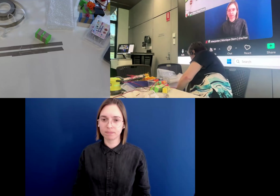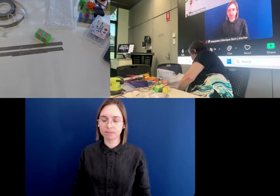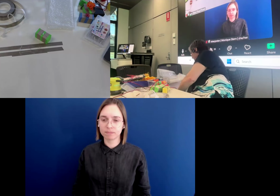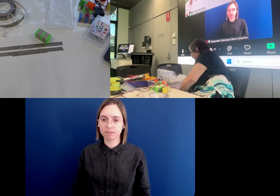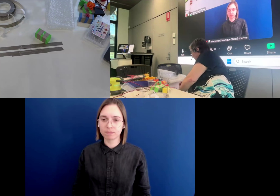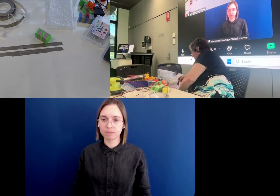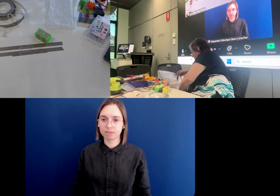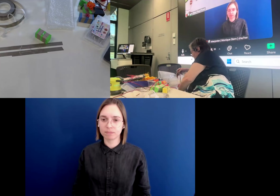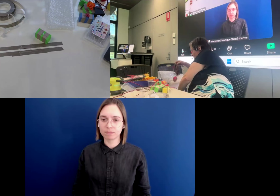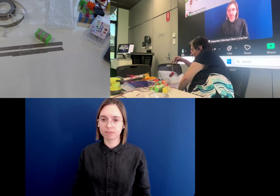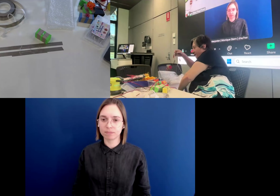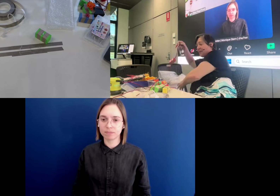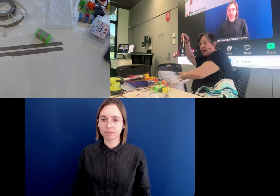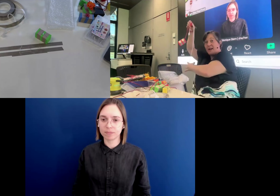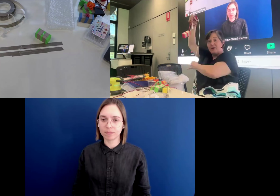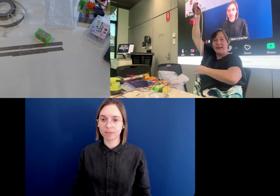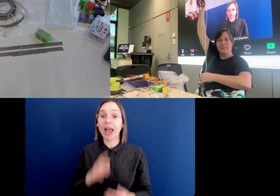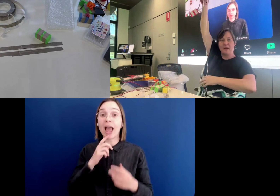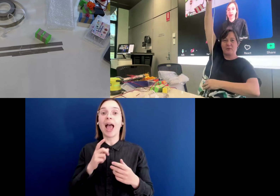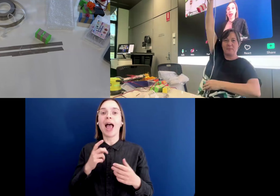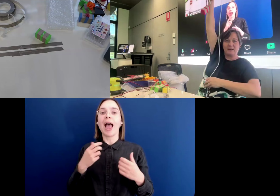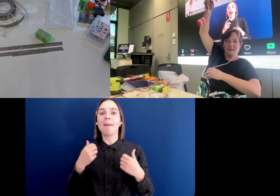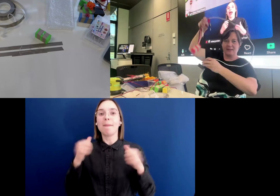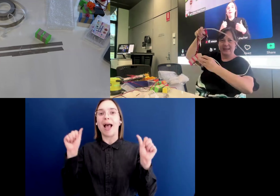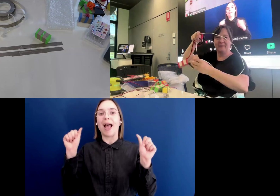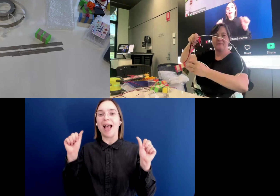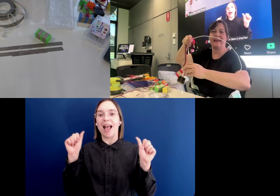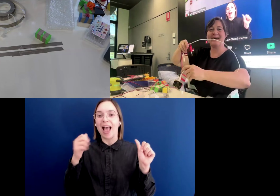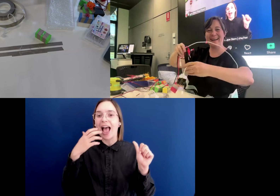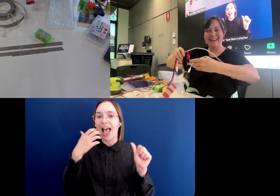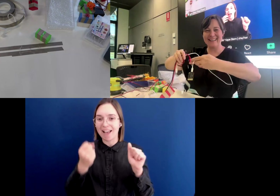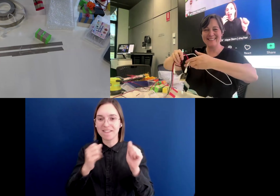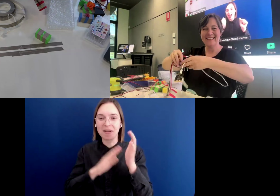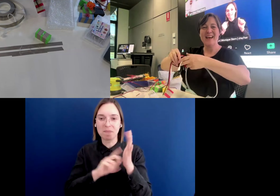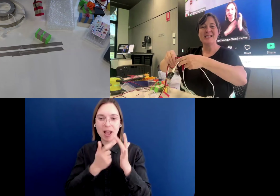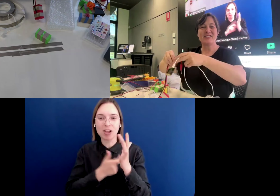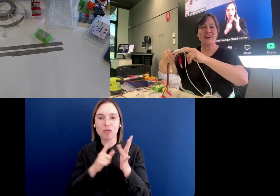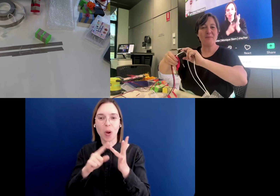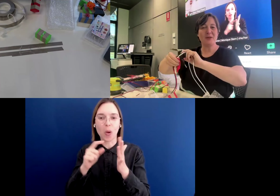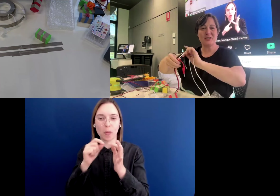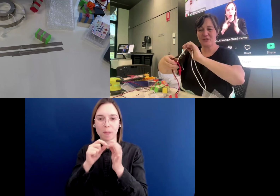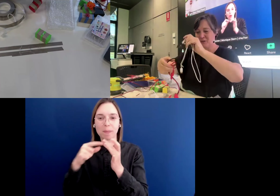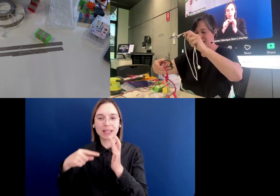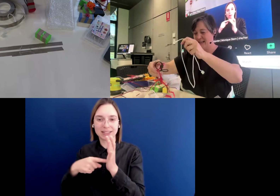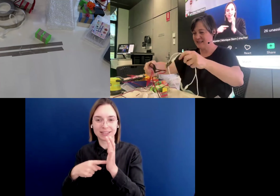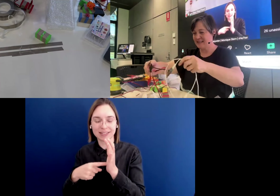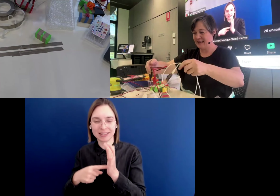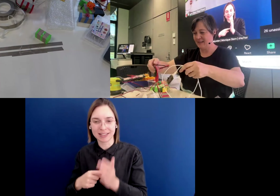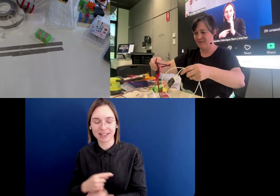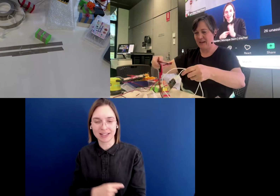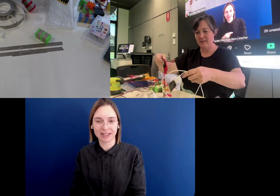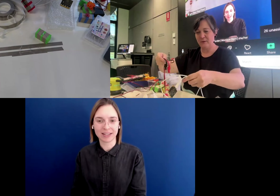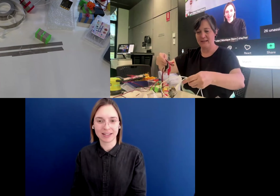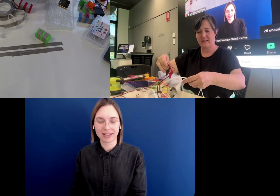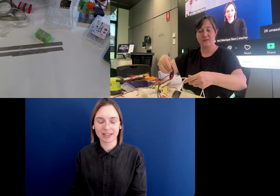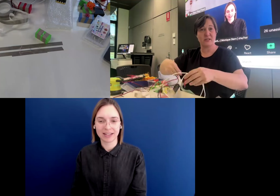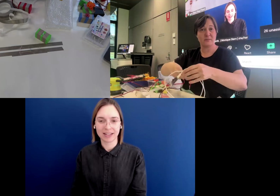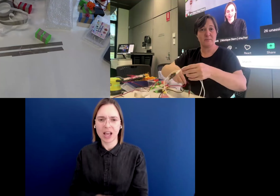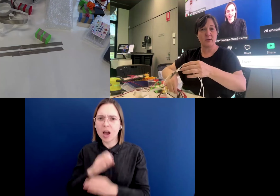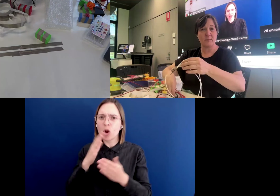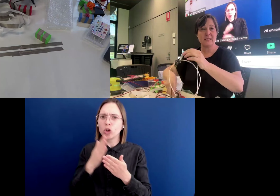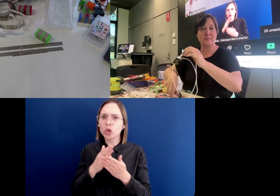D6. I told you. I knew I had a micro bit. Okay. So I'm not sure, I guess, if any of you